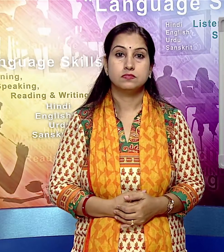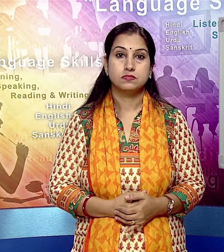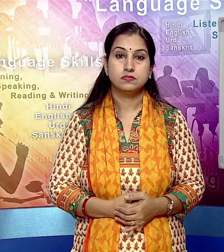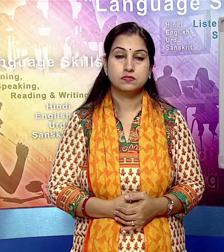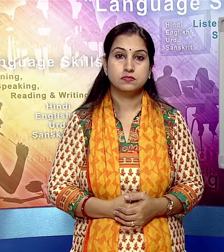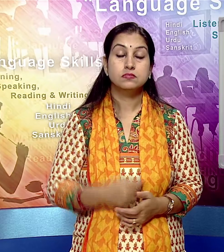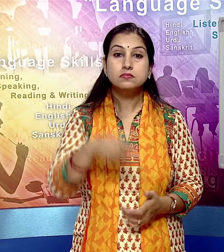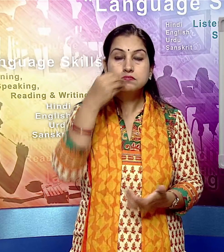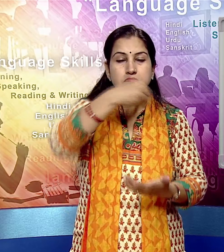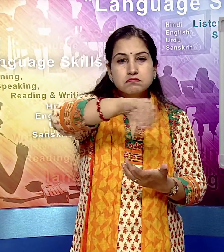easy to cook,